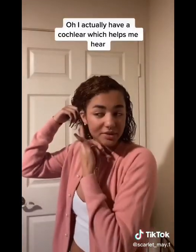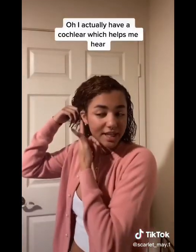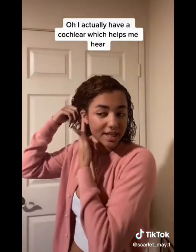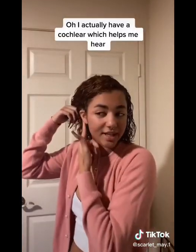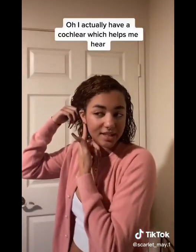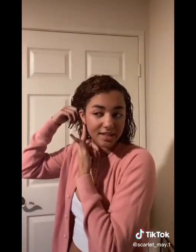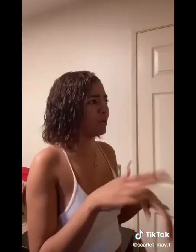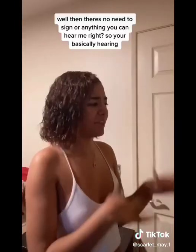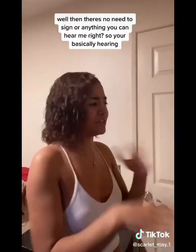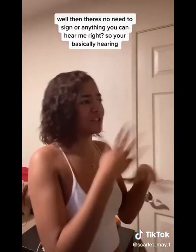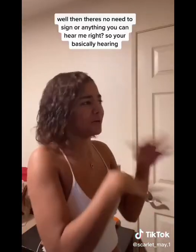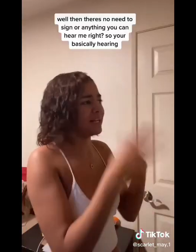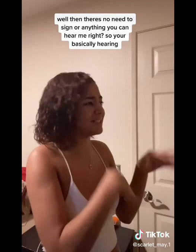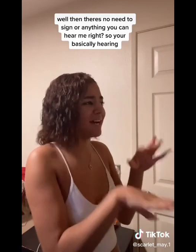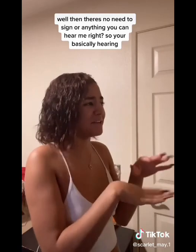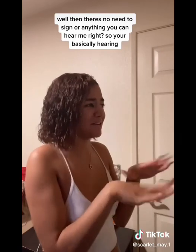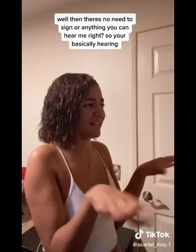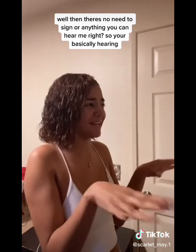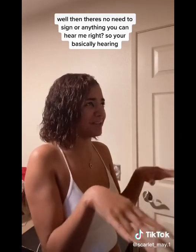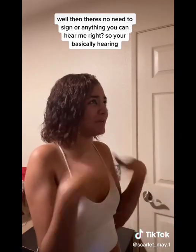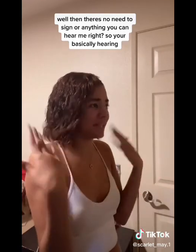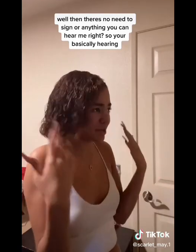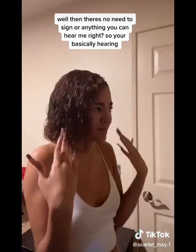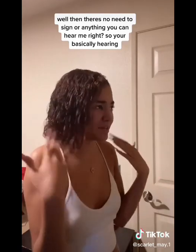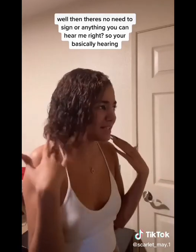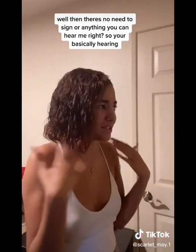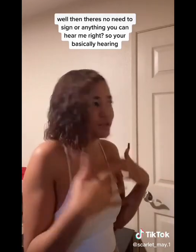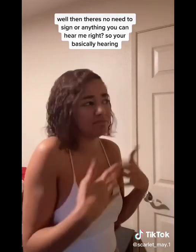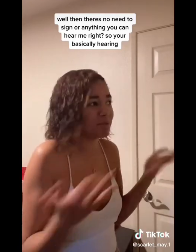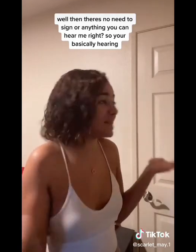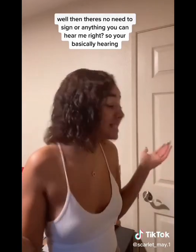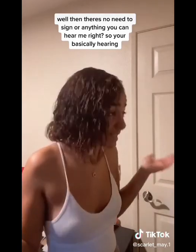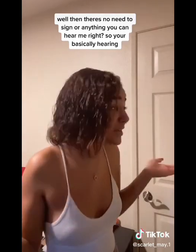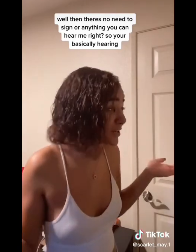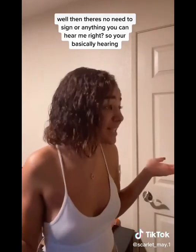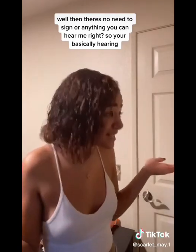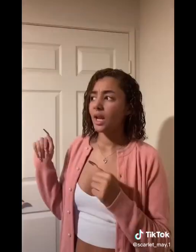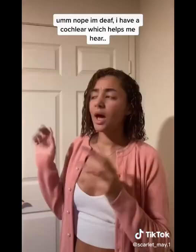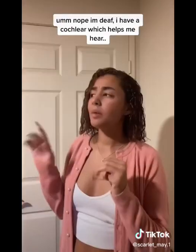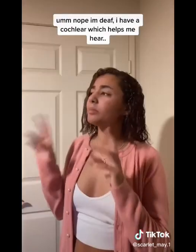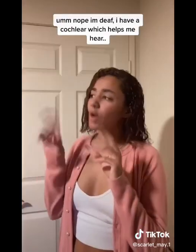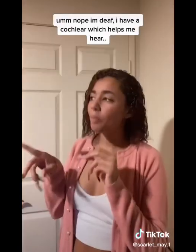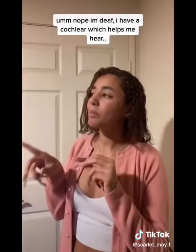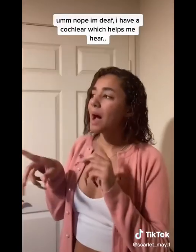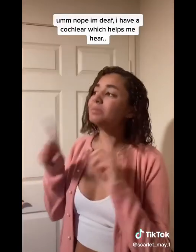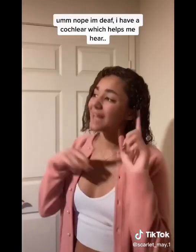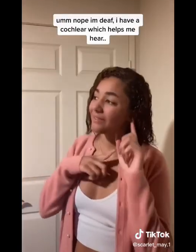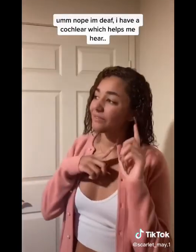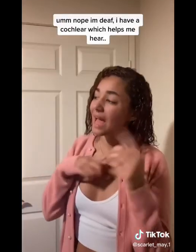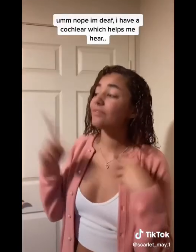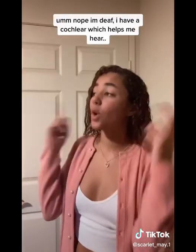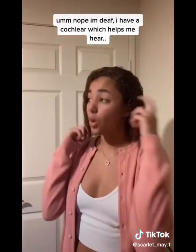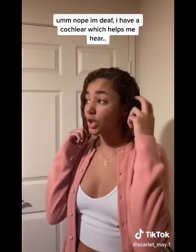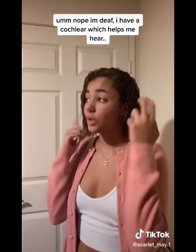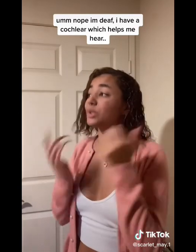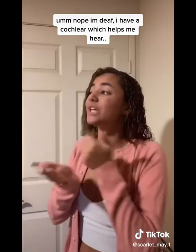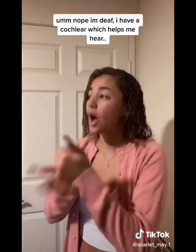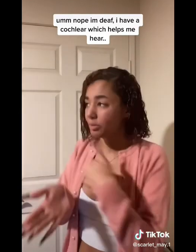here. Well, then there's no need to sign or anything. You can hear me, right? So you're basically hearing. Nope, I'm deaf. I have a cochlear, which helps me